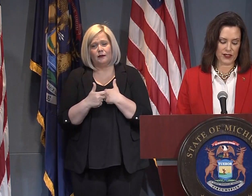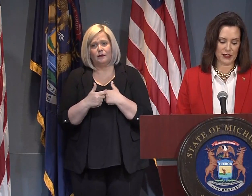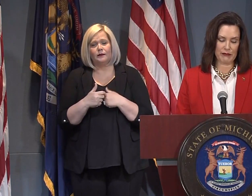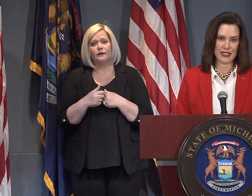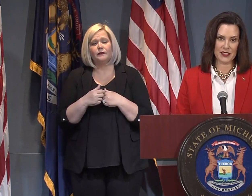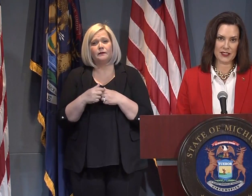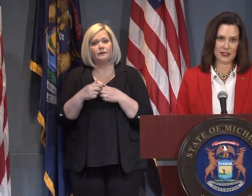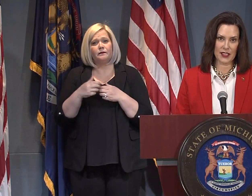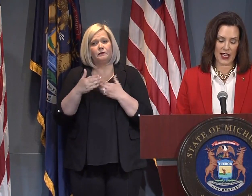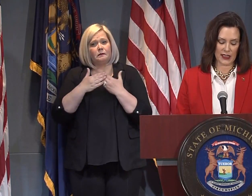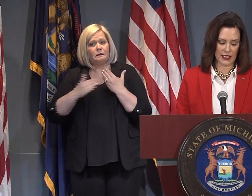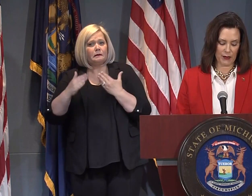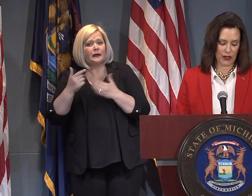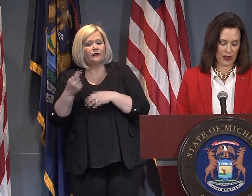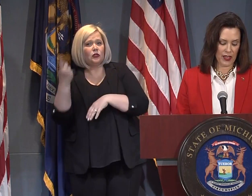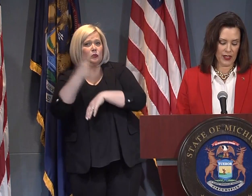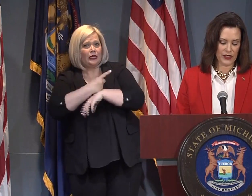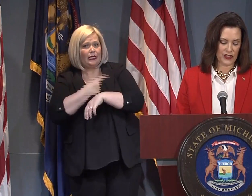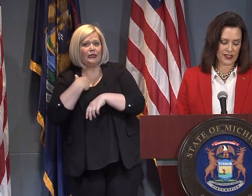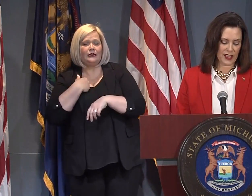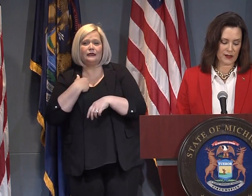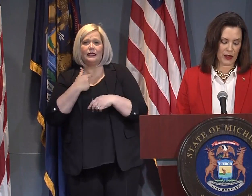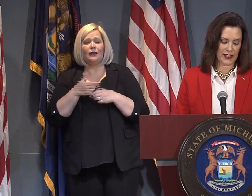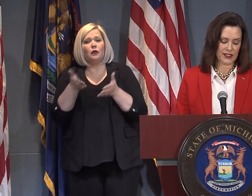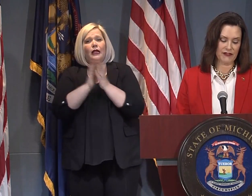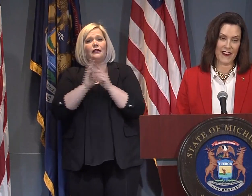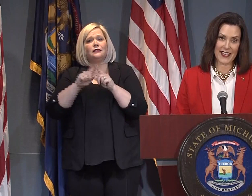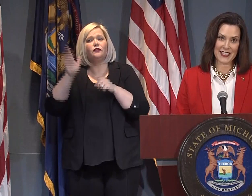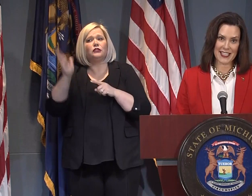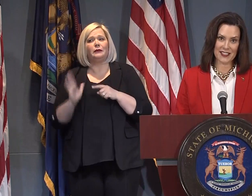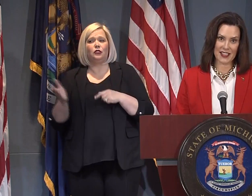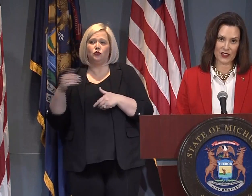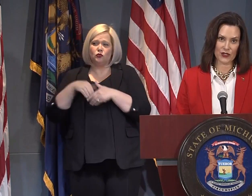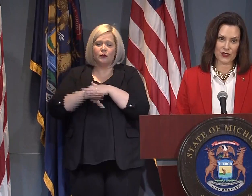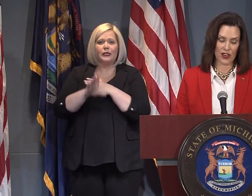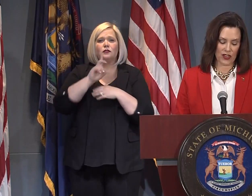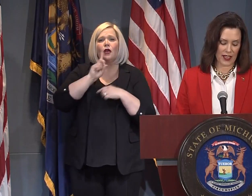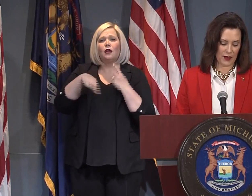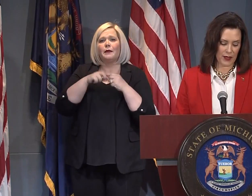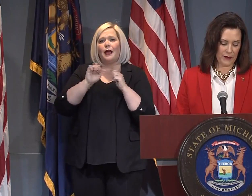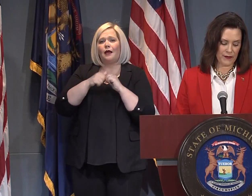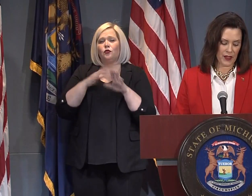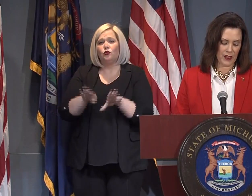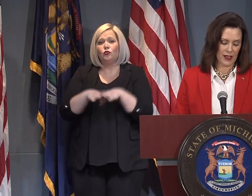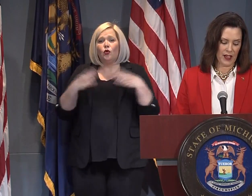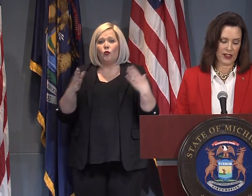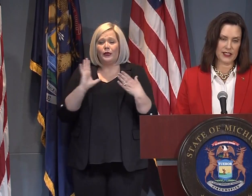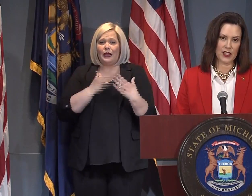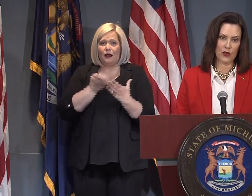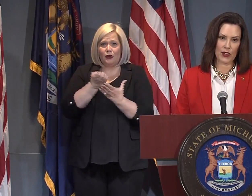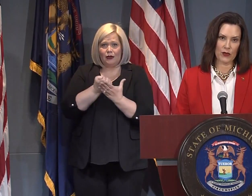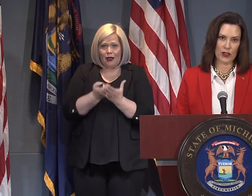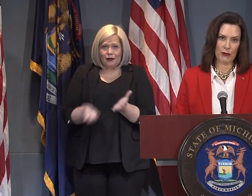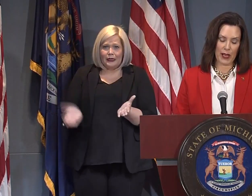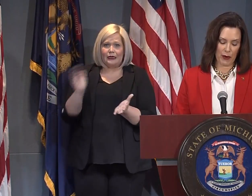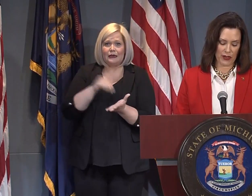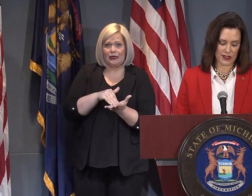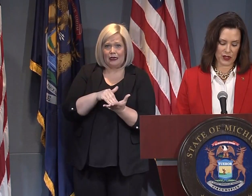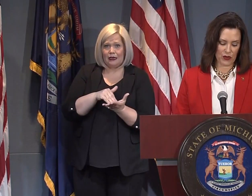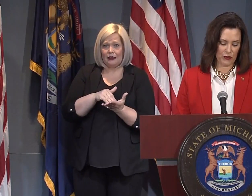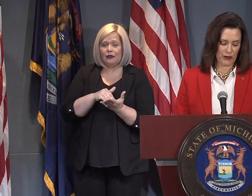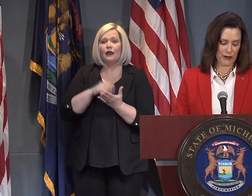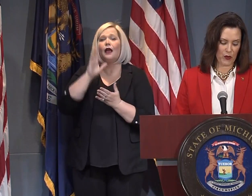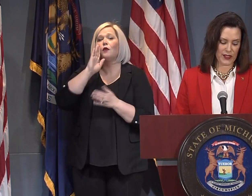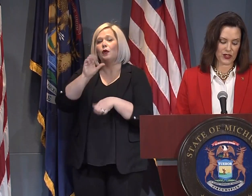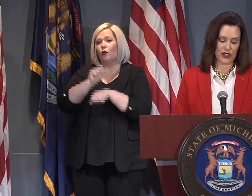with leaders in business and labor to discuss plans to phase in sectors of our economy. I'll continue working with a